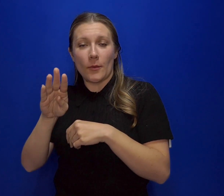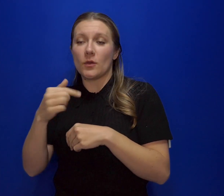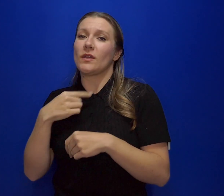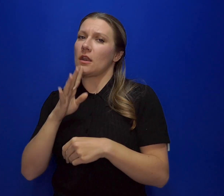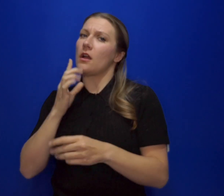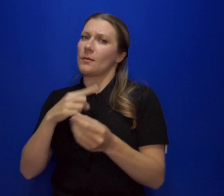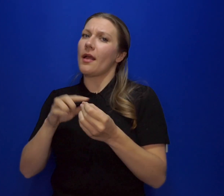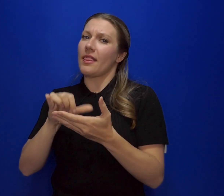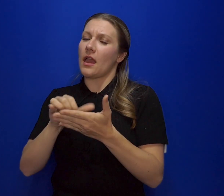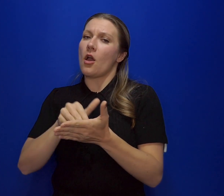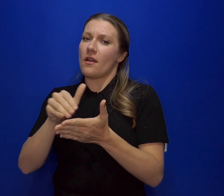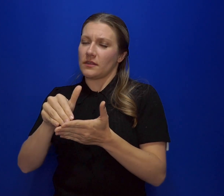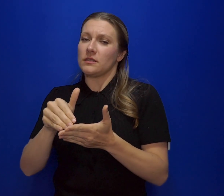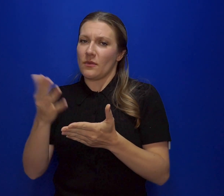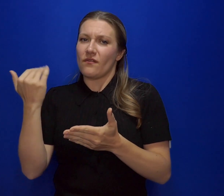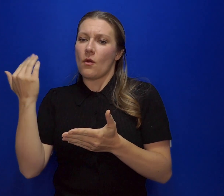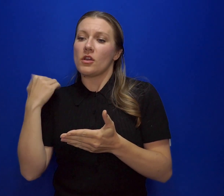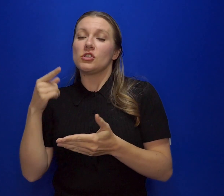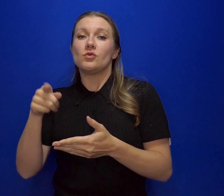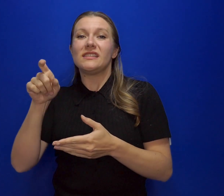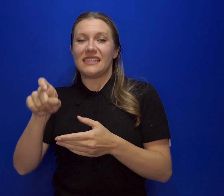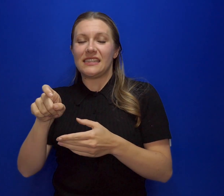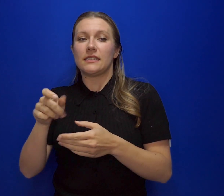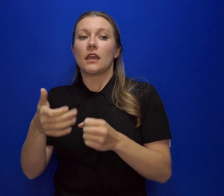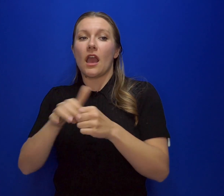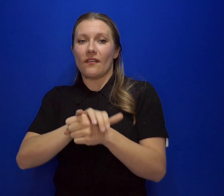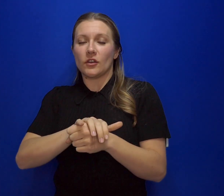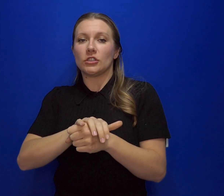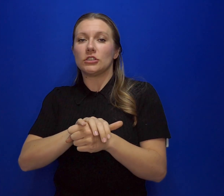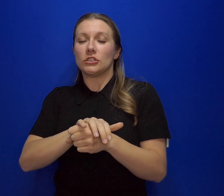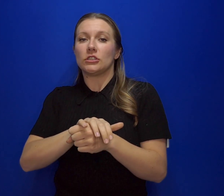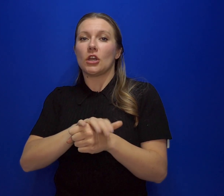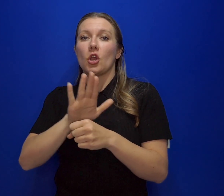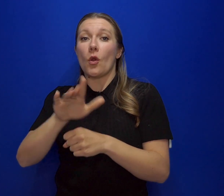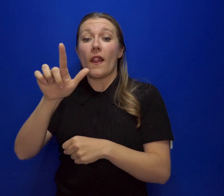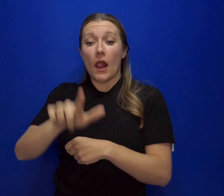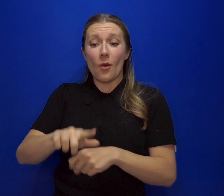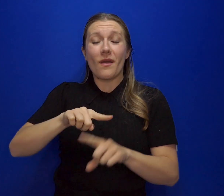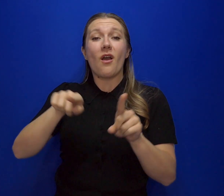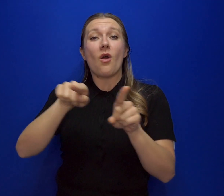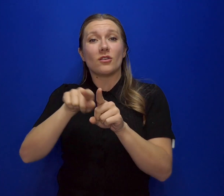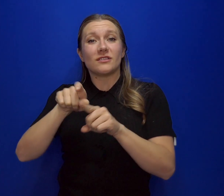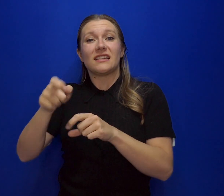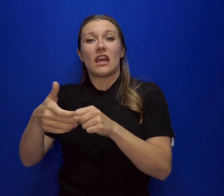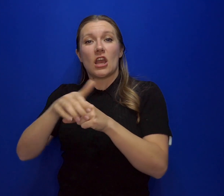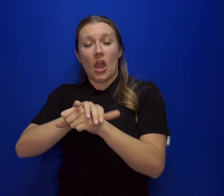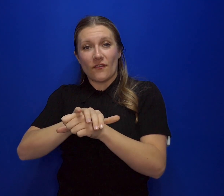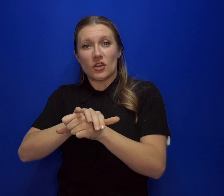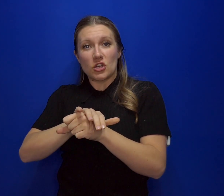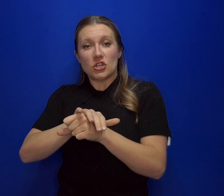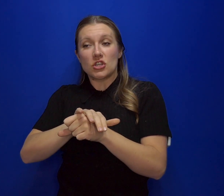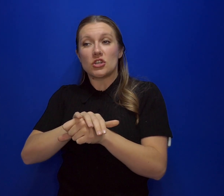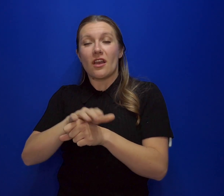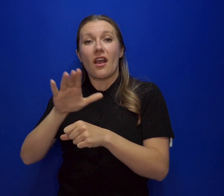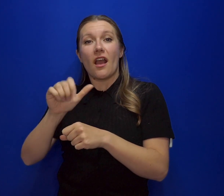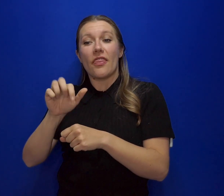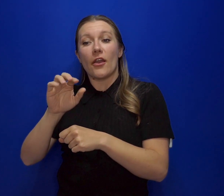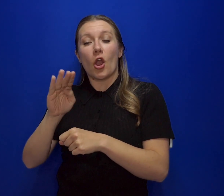podcast all the time. You need to cover the amount, there's an amount of carbs to fix the low, and then there's an amount of carbs you don't need. Some of that needs